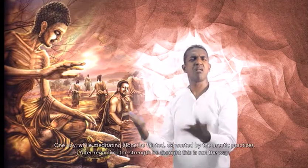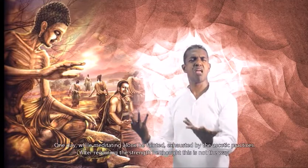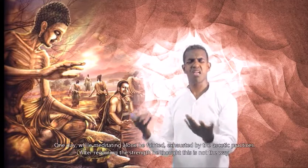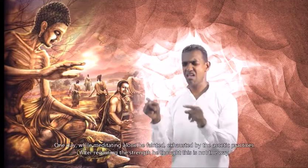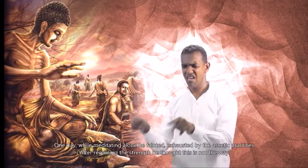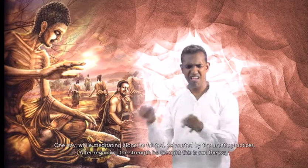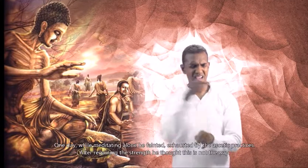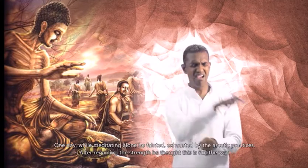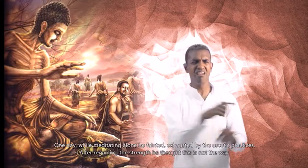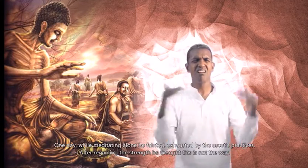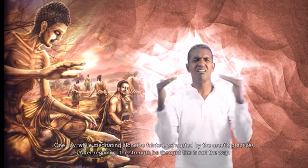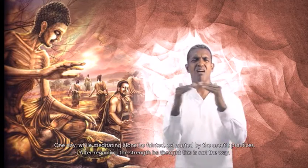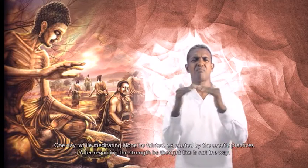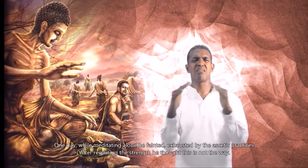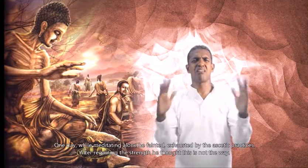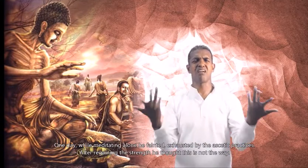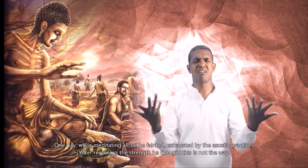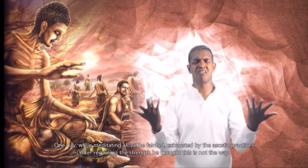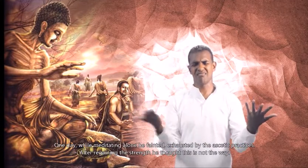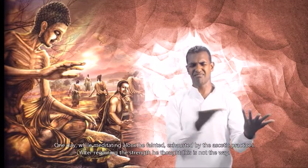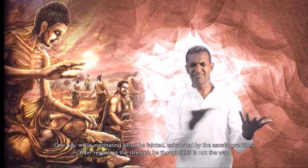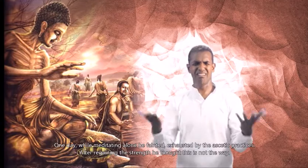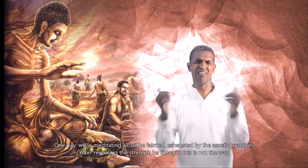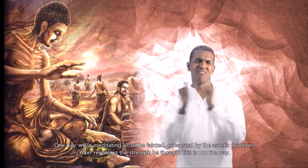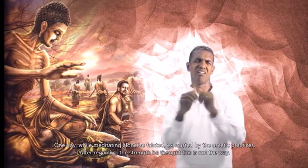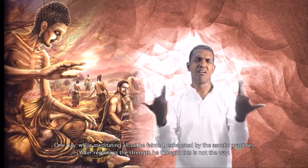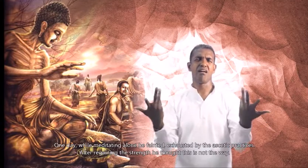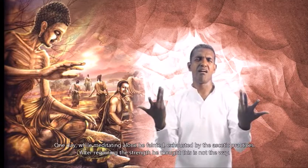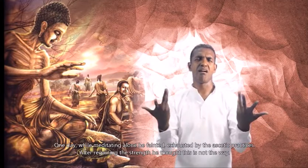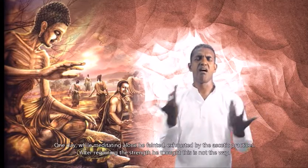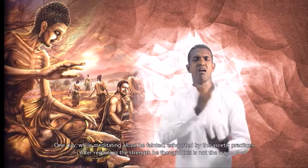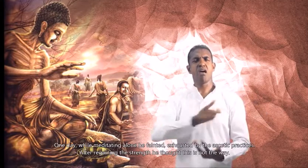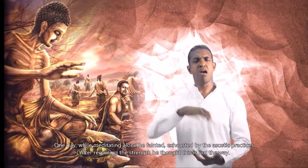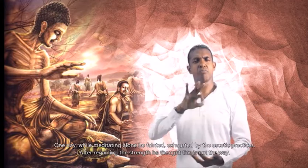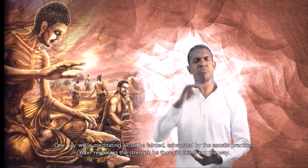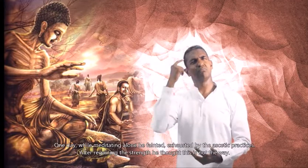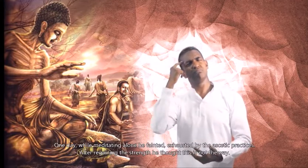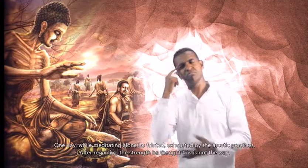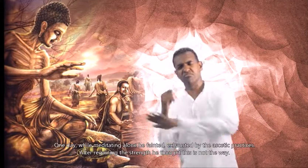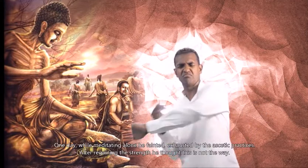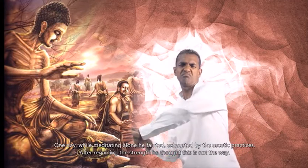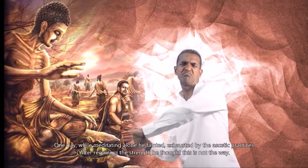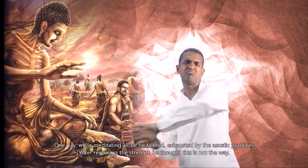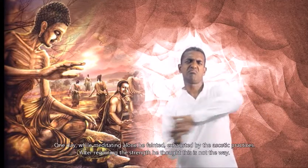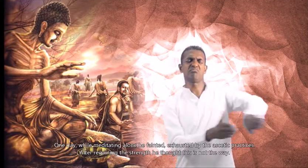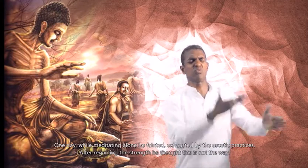One day, while meditating alone, he fainted, exhausted by the ascetic practices.